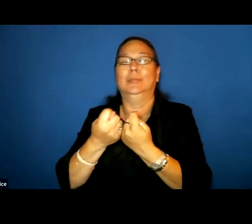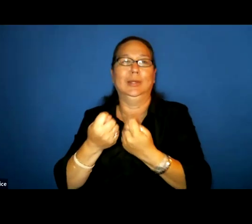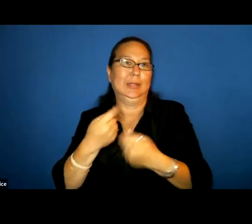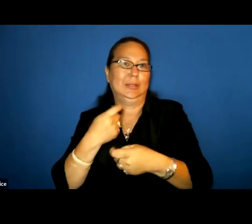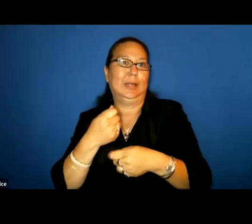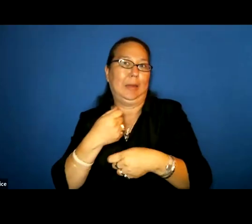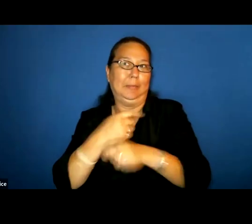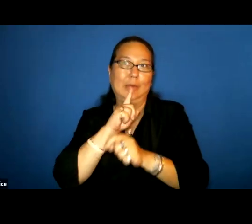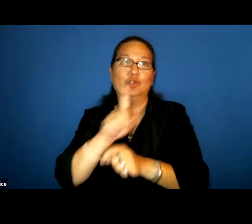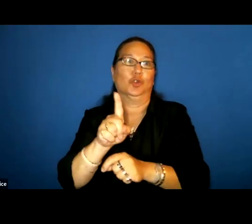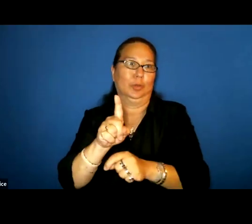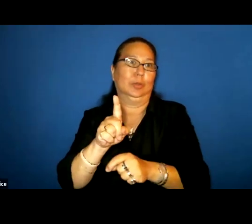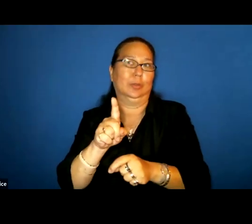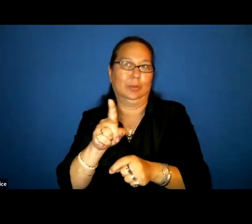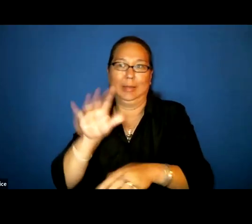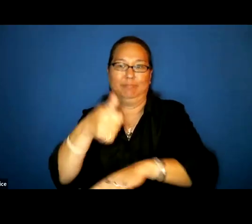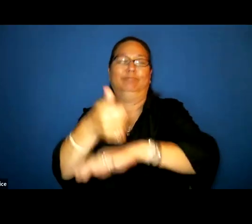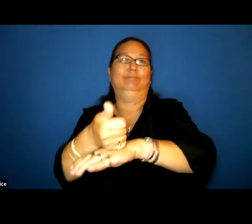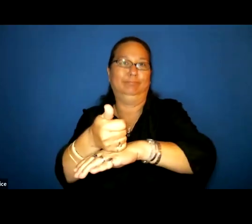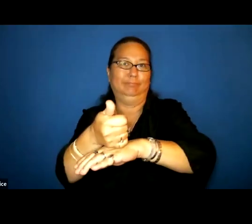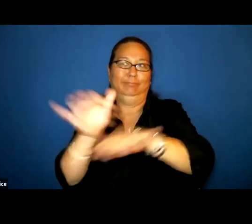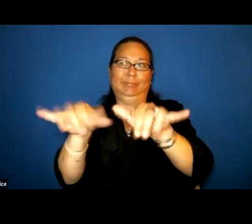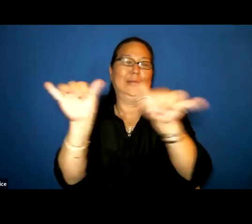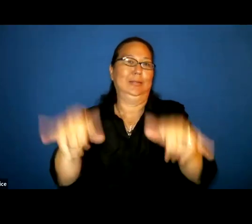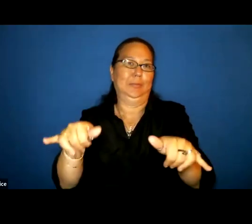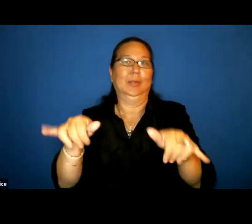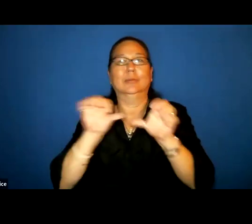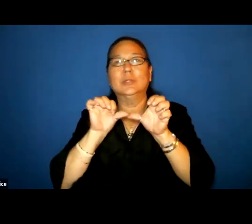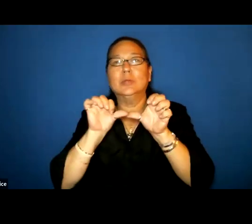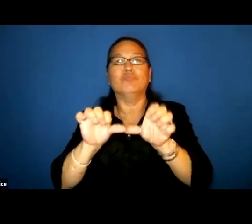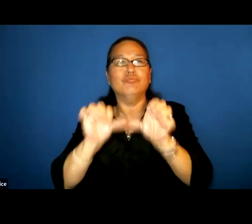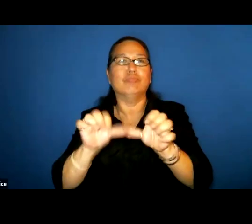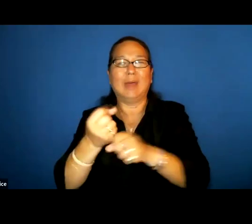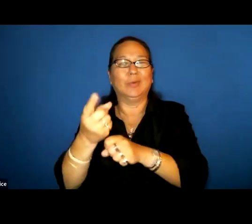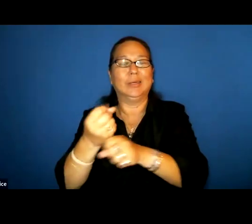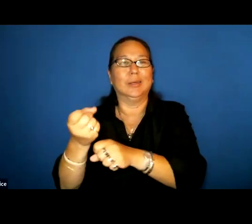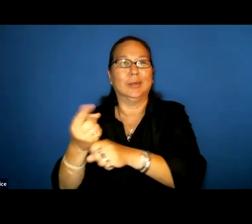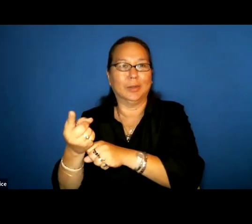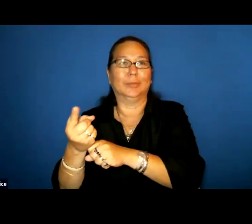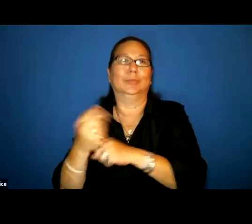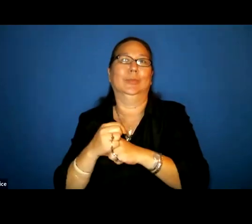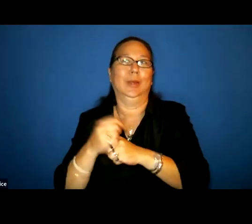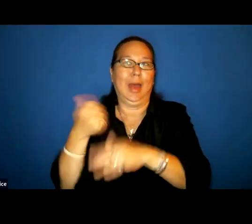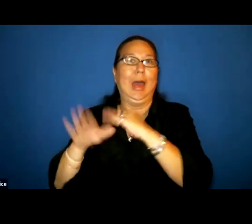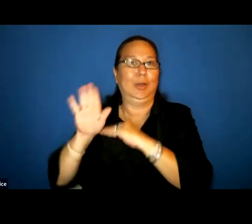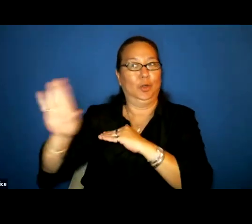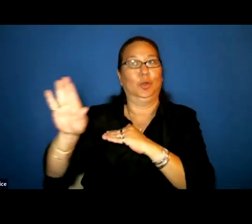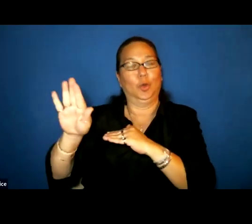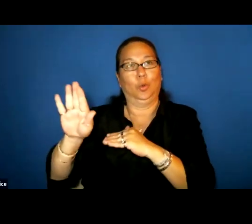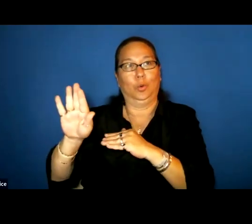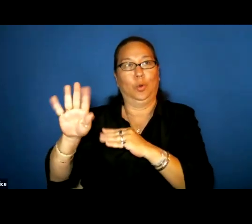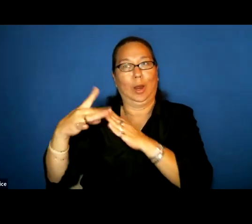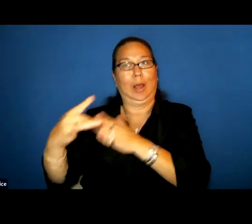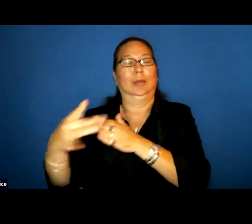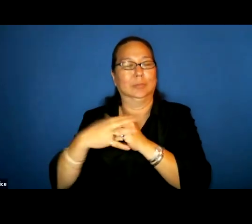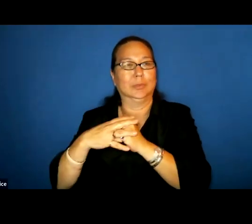In every way, we have seen systems really solidified year after year in the last few years under your tenure, and especially this